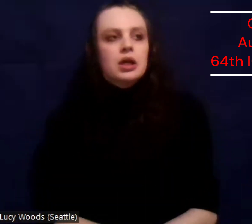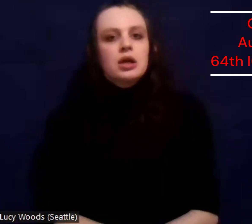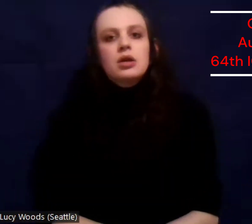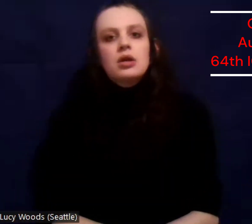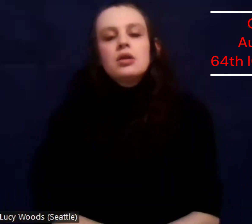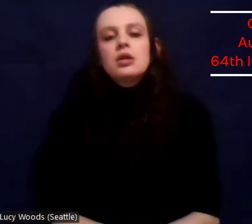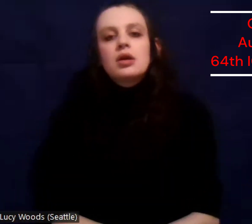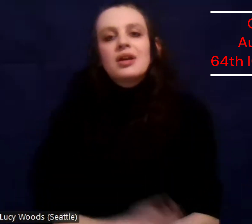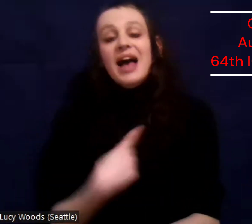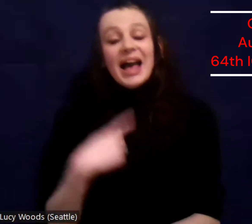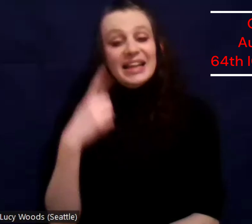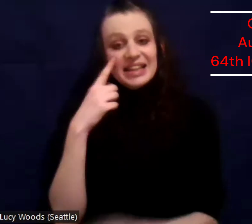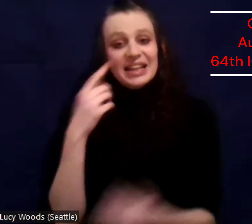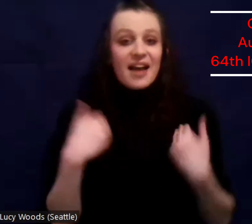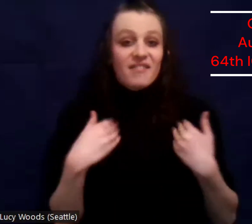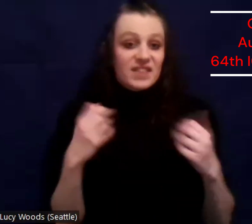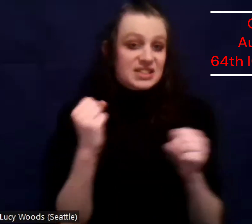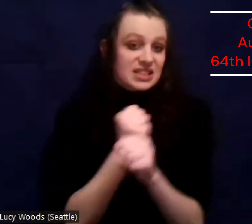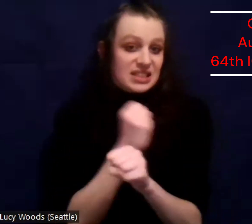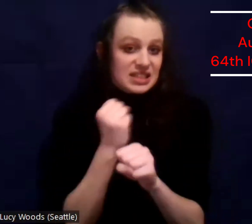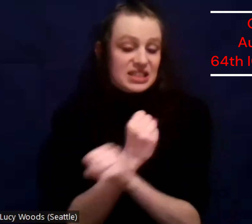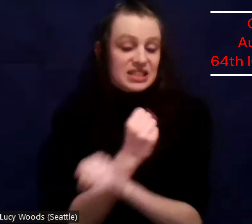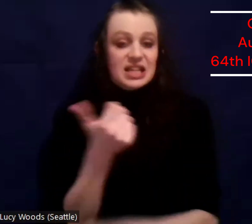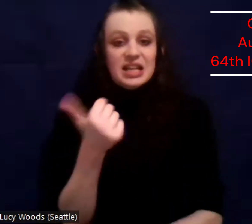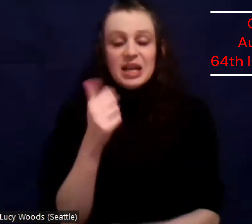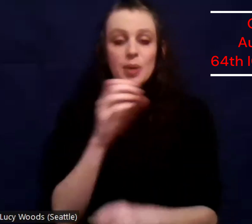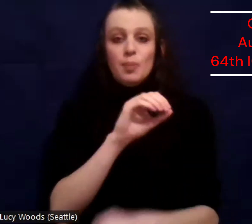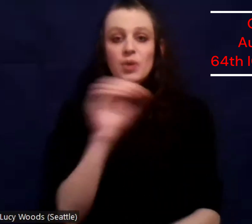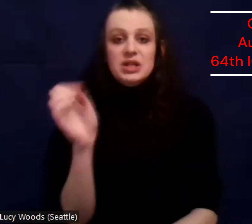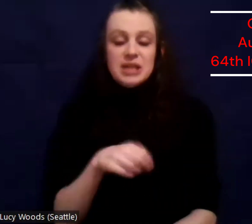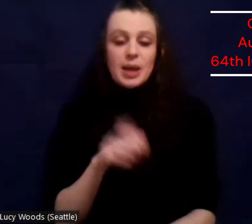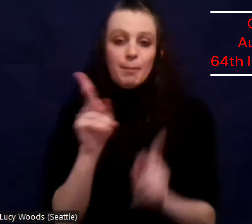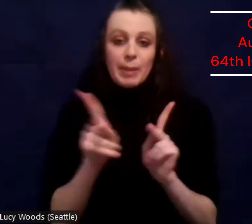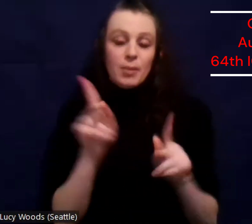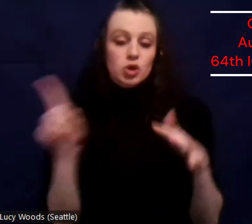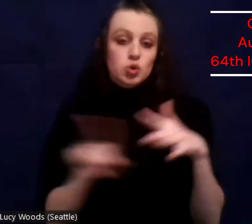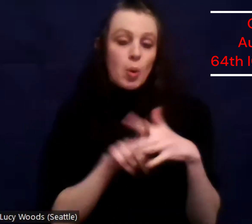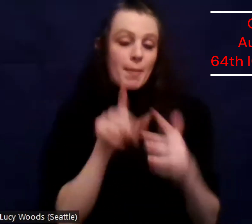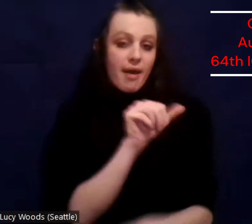there's a statistics that 10% of people who come to AA